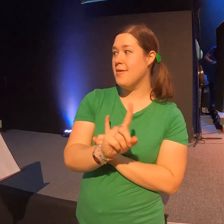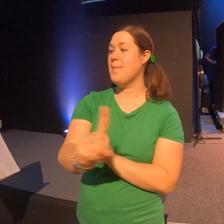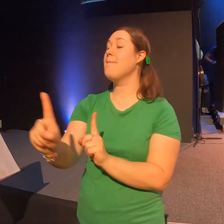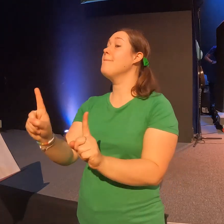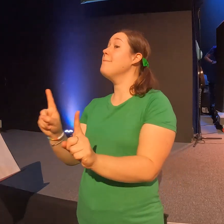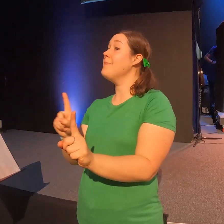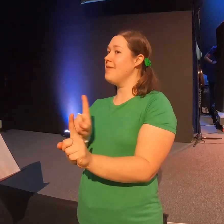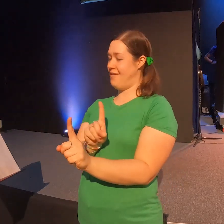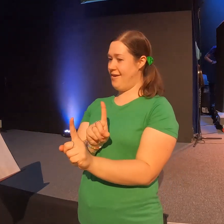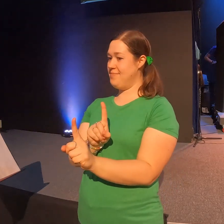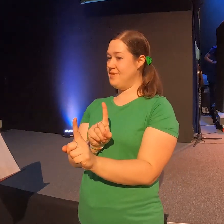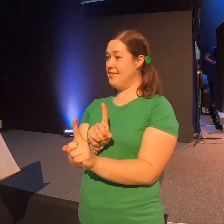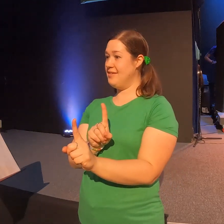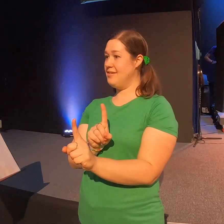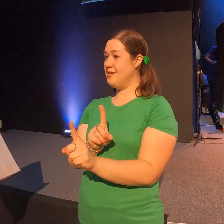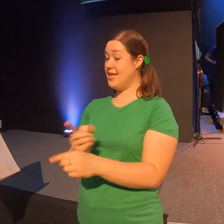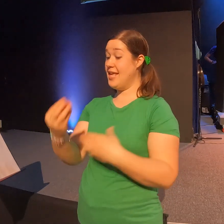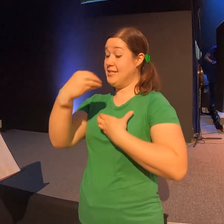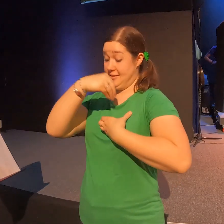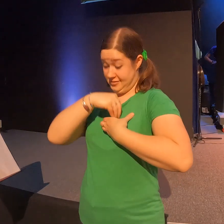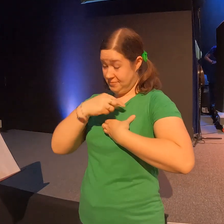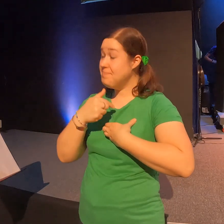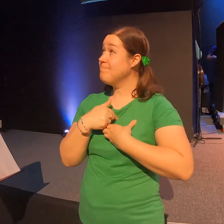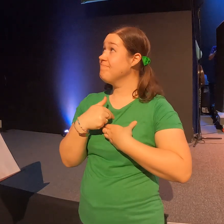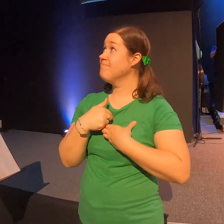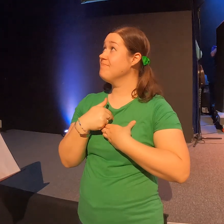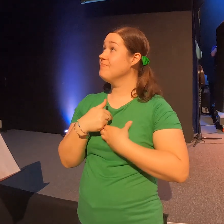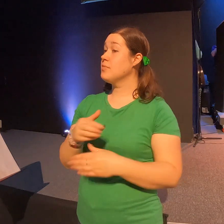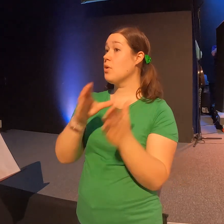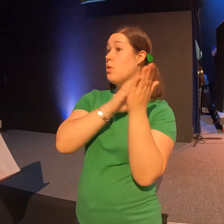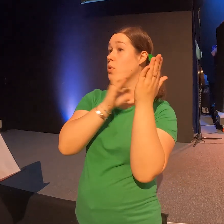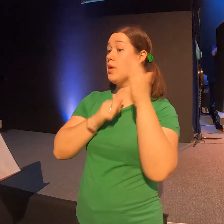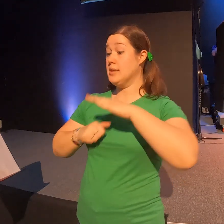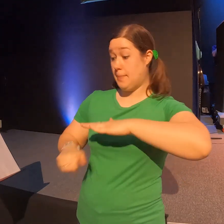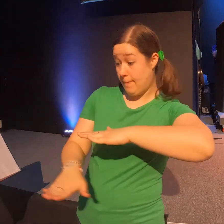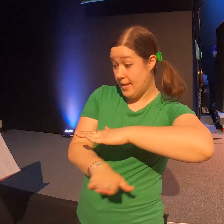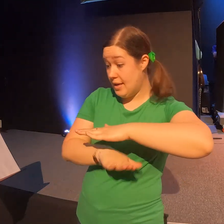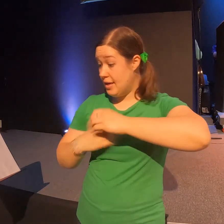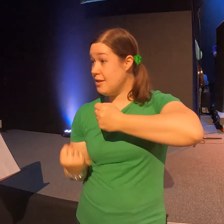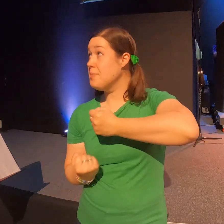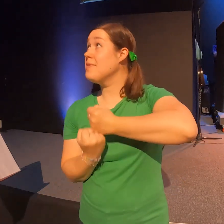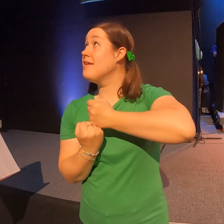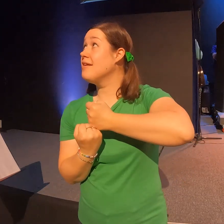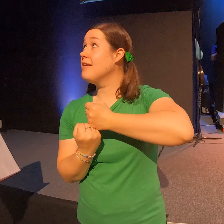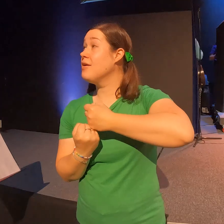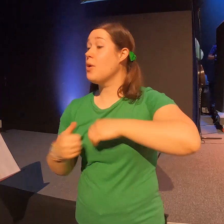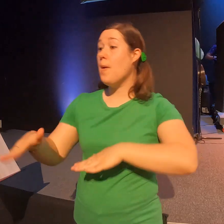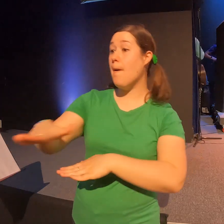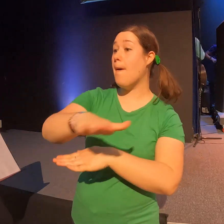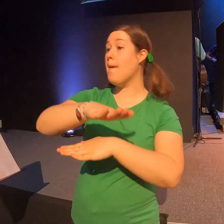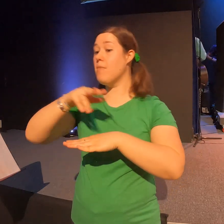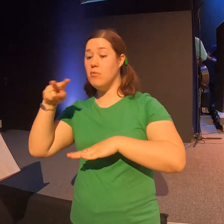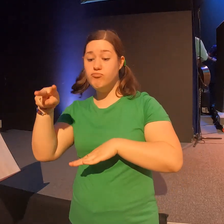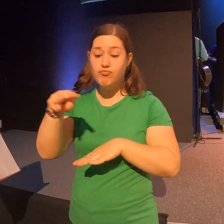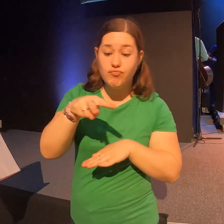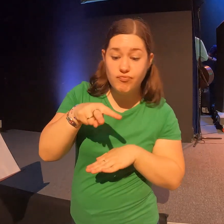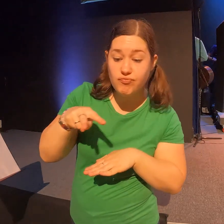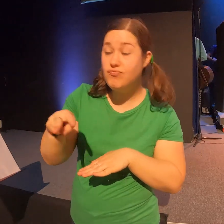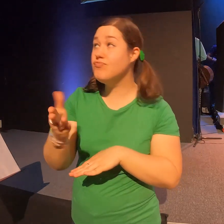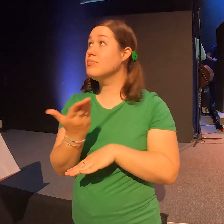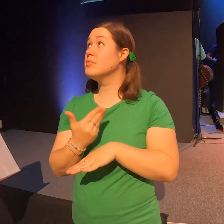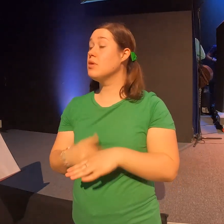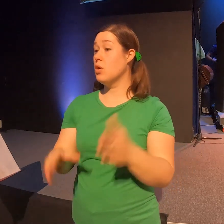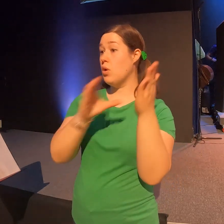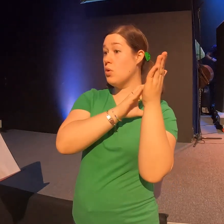me, Christ in me, Christ beneath me, Christ above me, Christ